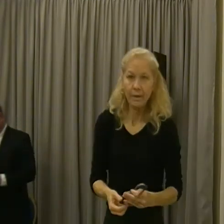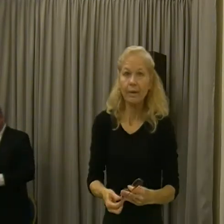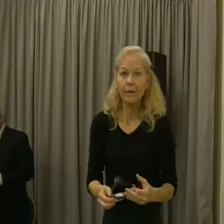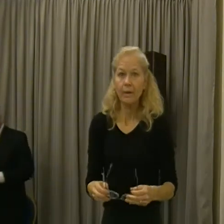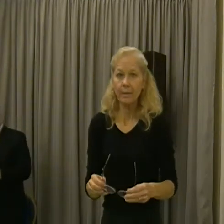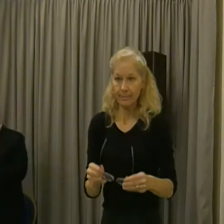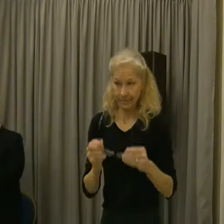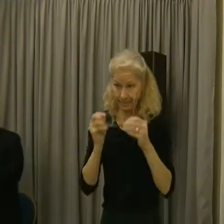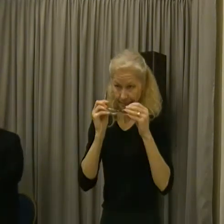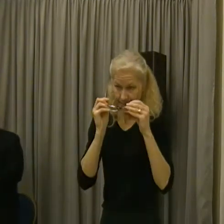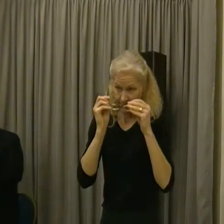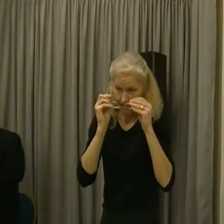481.